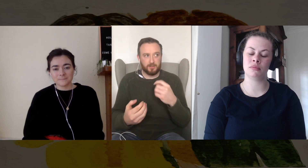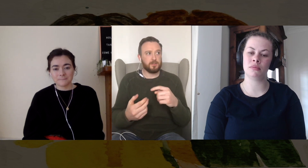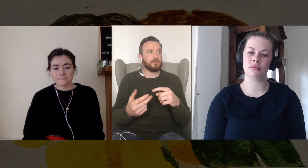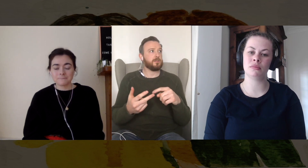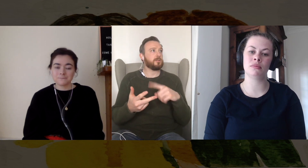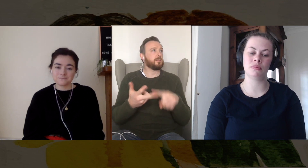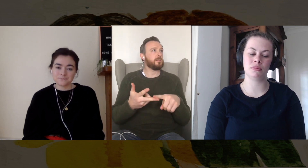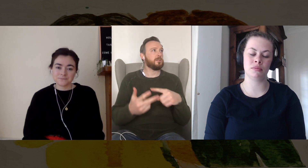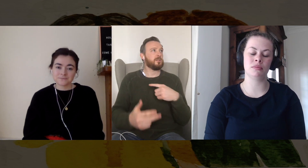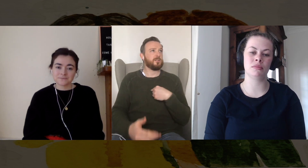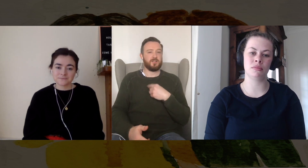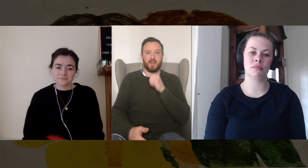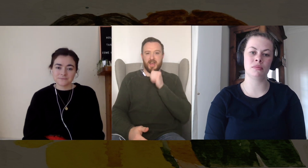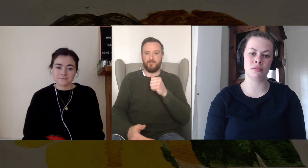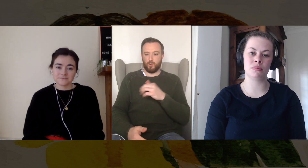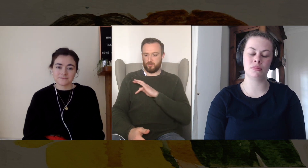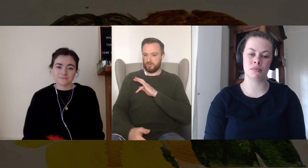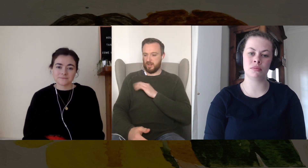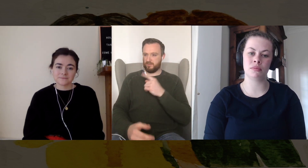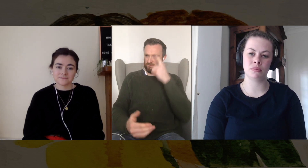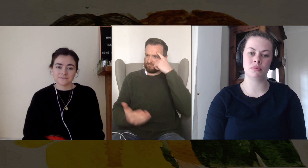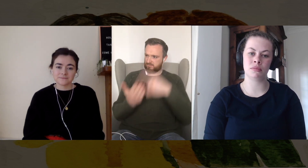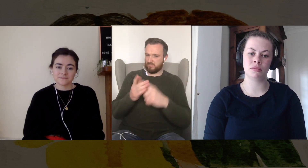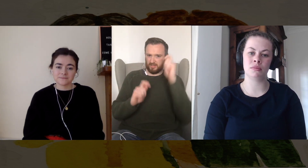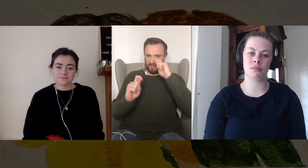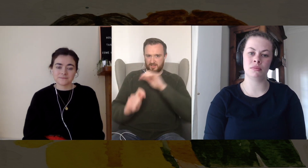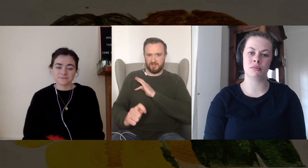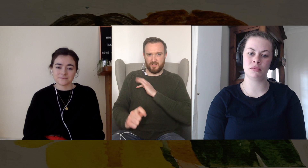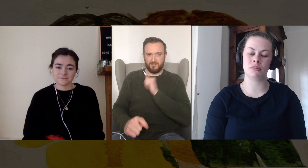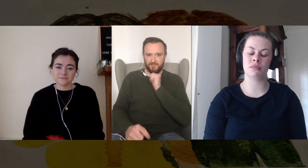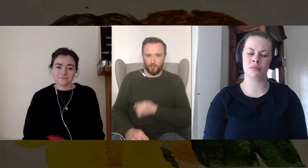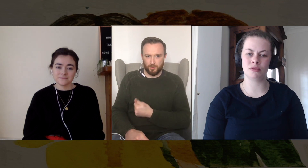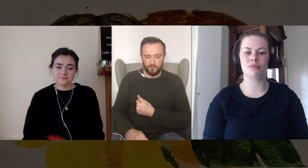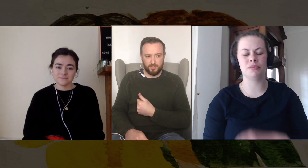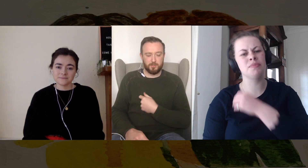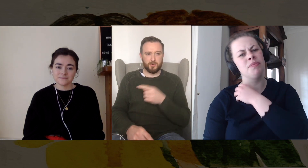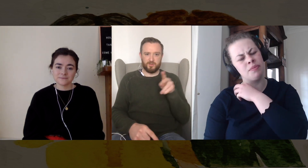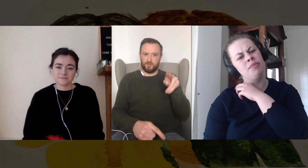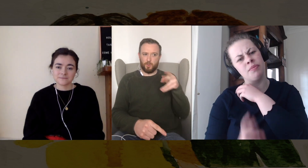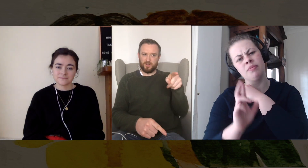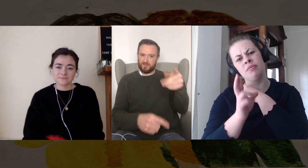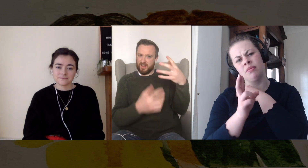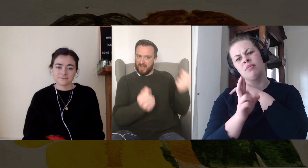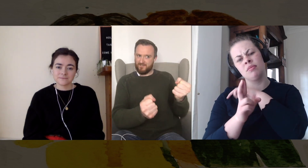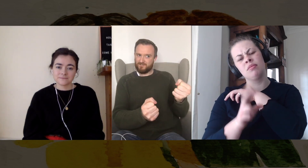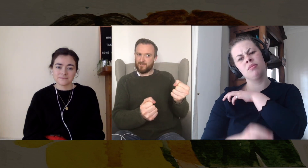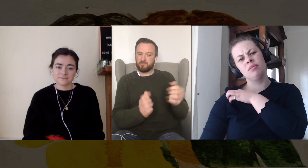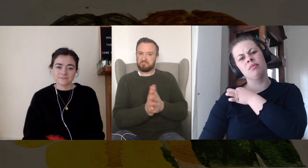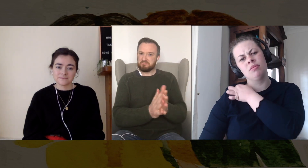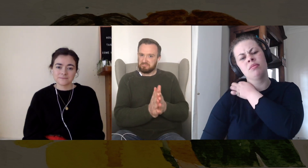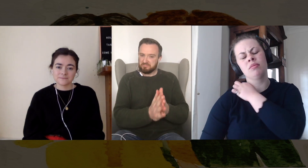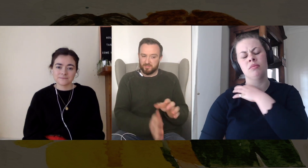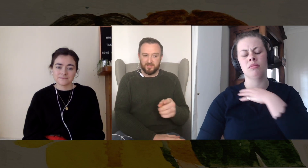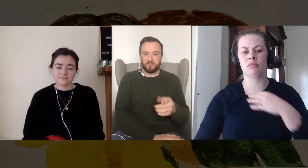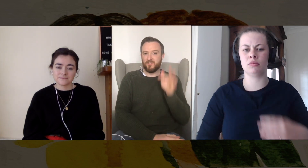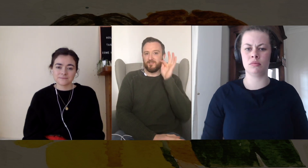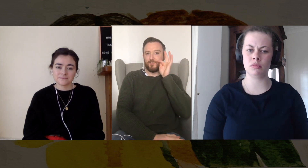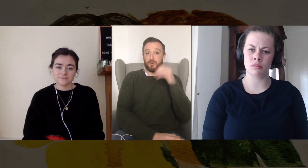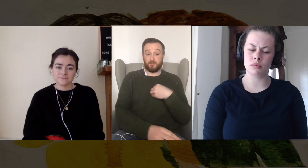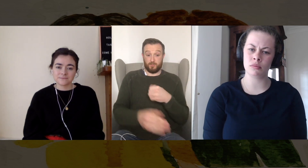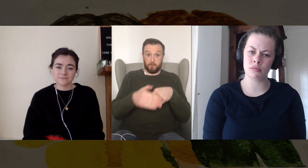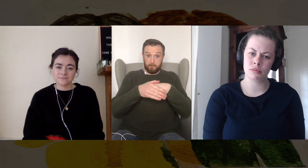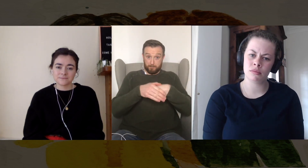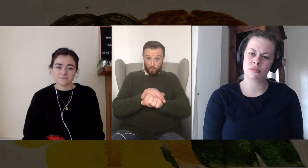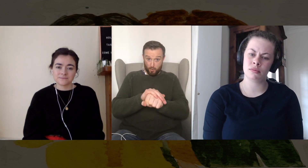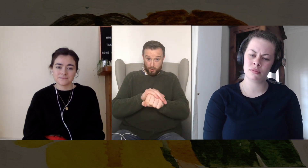brought up. And we're brought up being told what to do, how to eat, how to live, and we kind of lose our own autonomy. Right. But